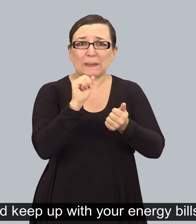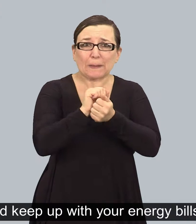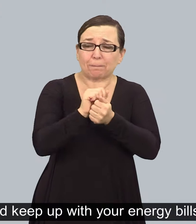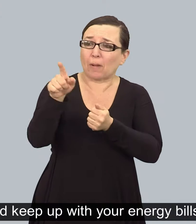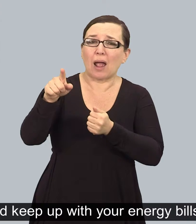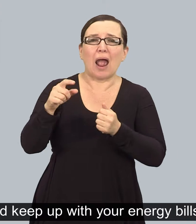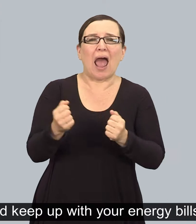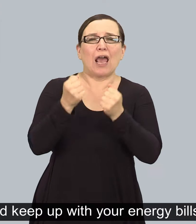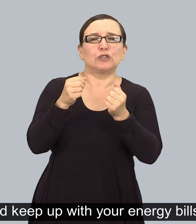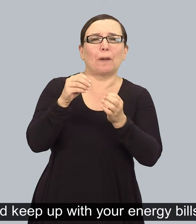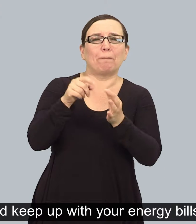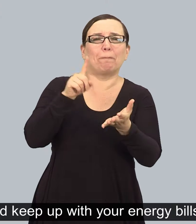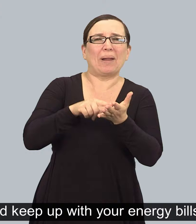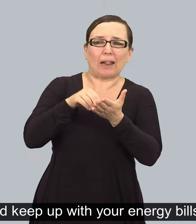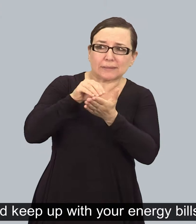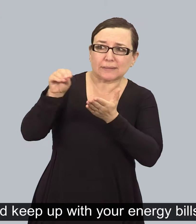And keep up with your energy bills at